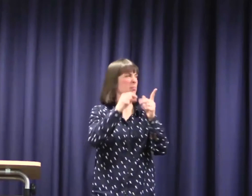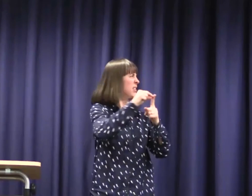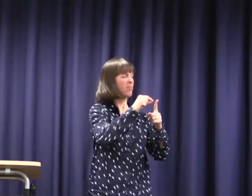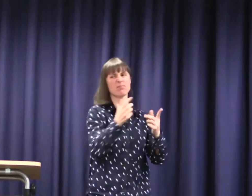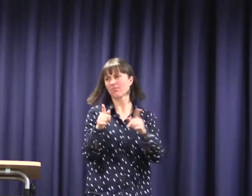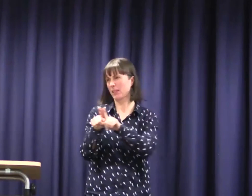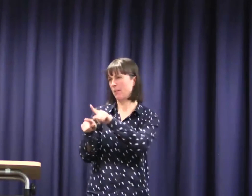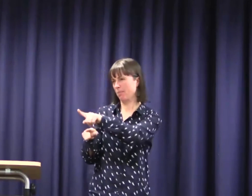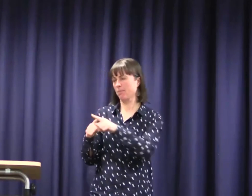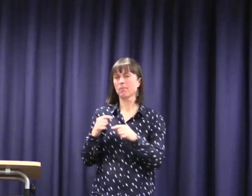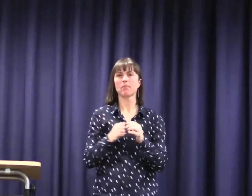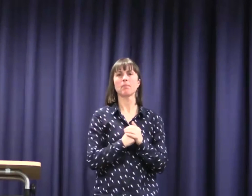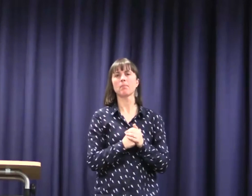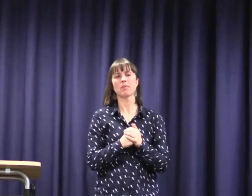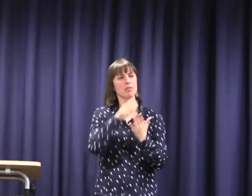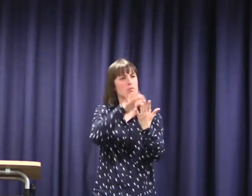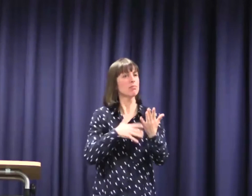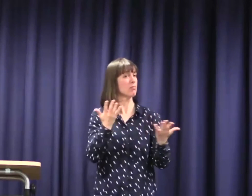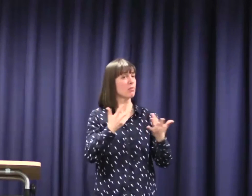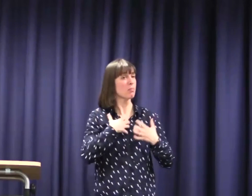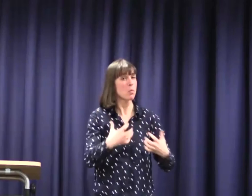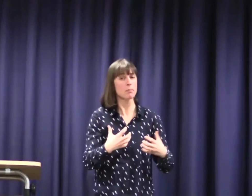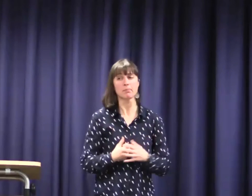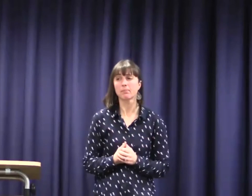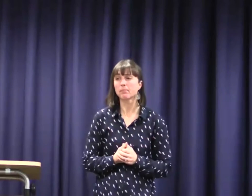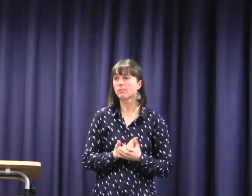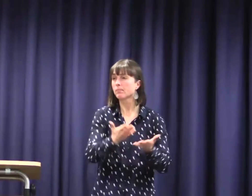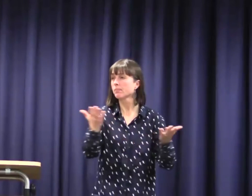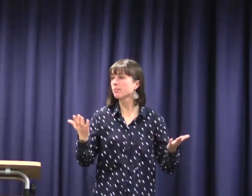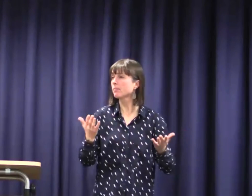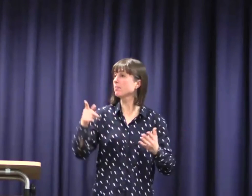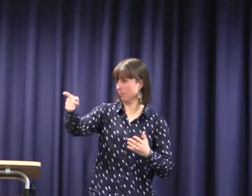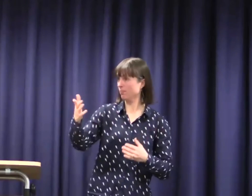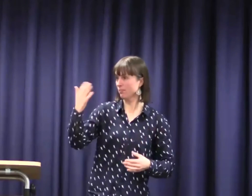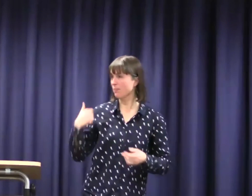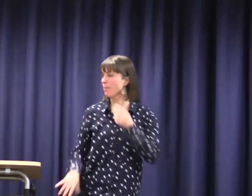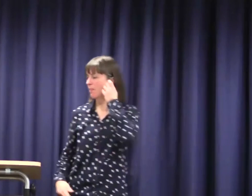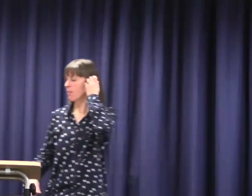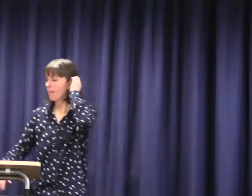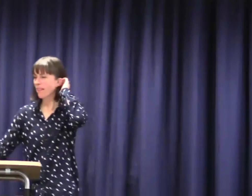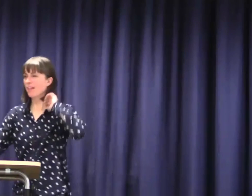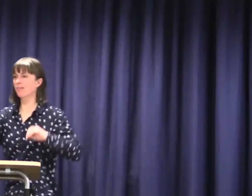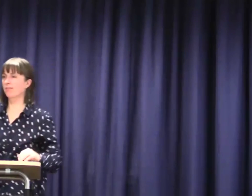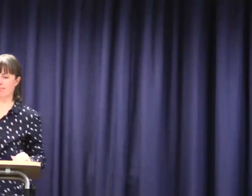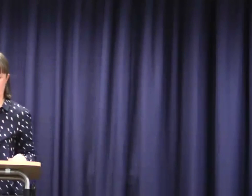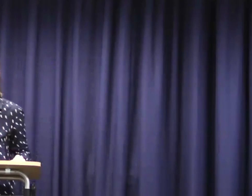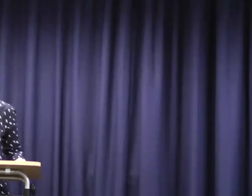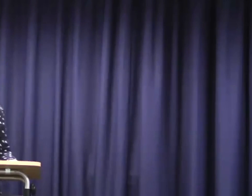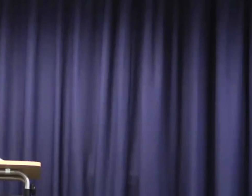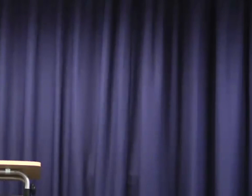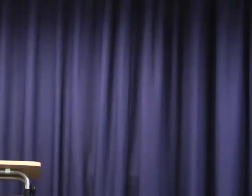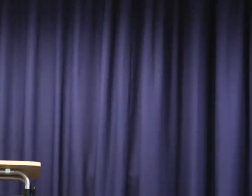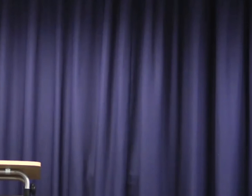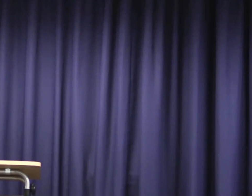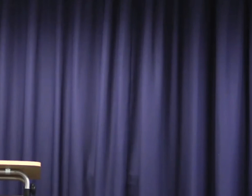Your idea, Adrian, about approaching MPs, well, I'm curious to that, and any other